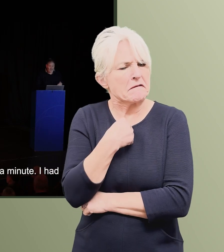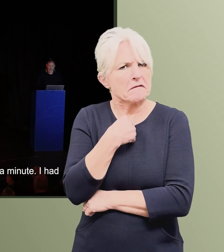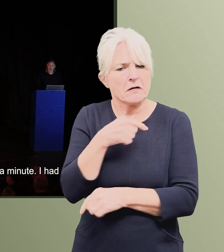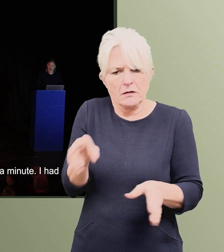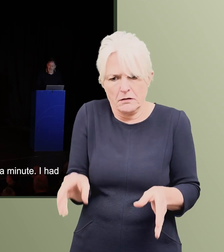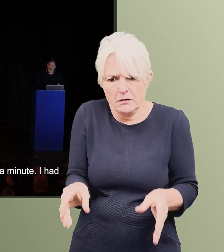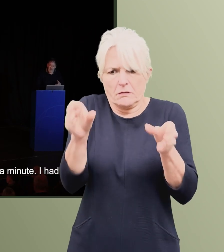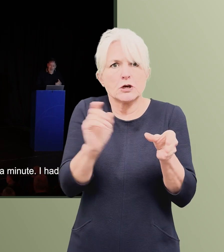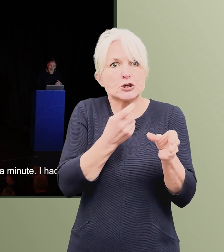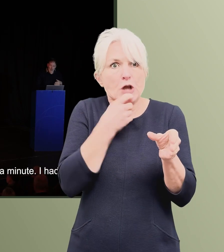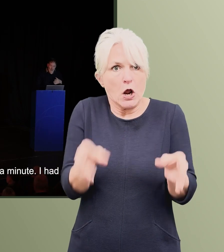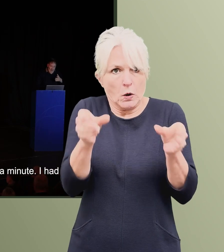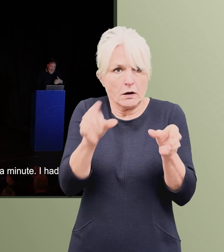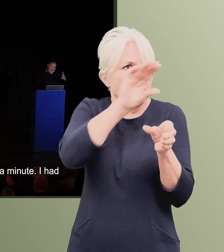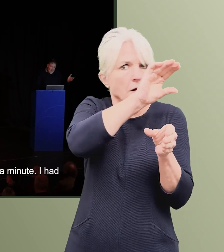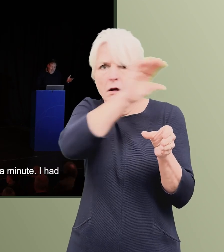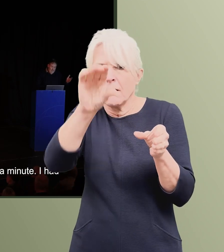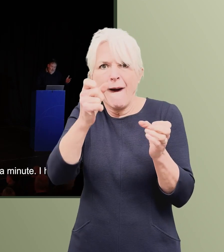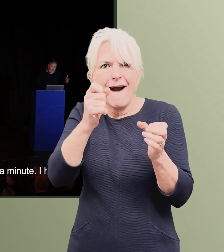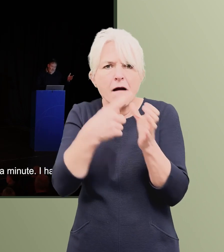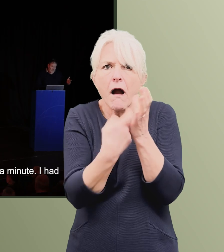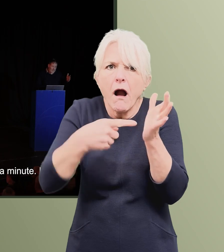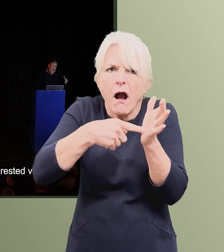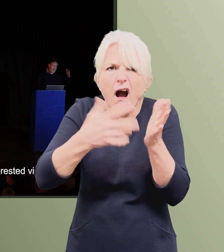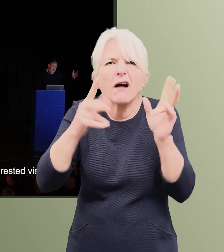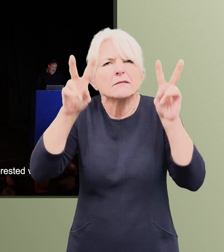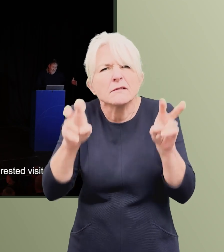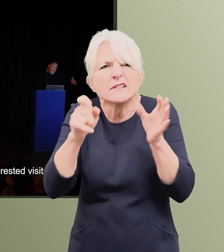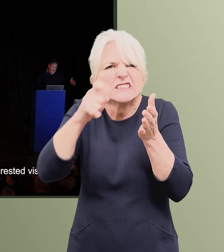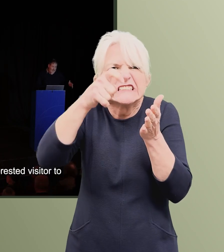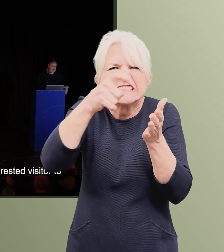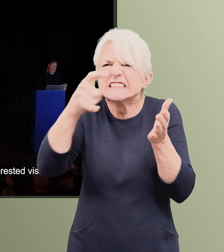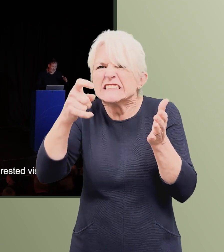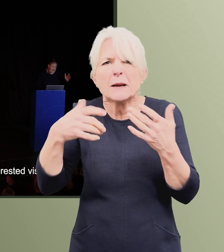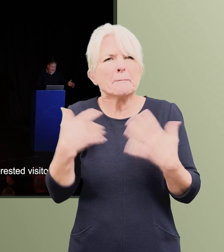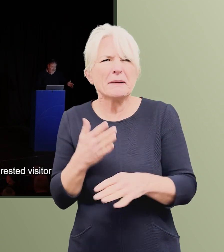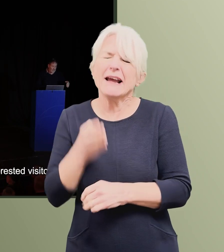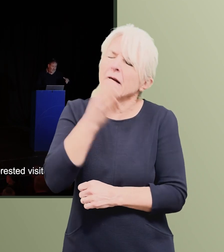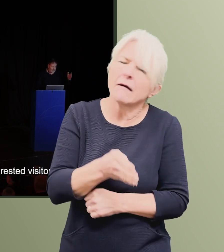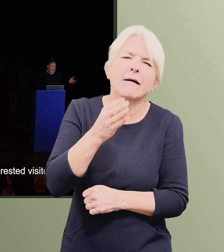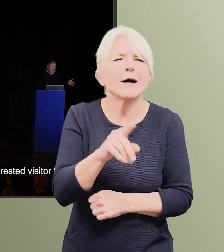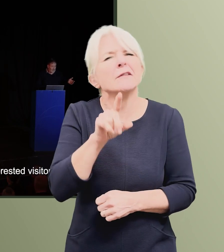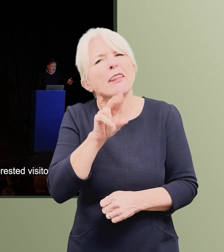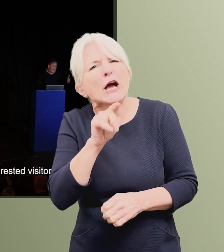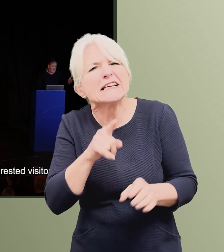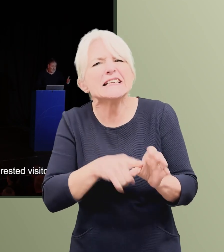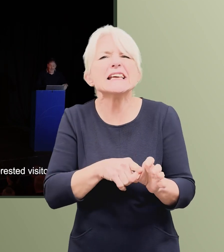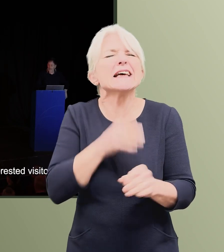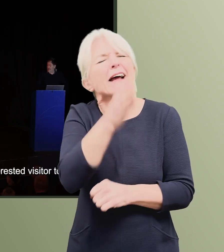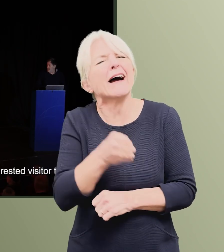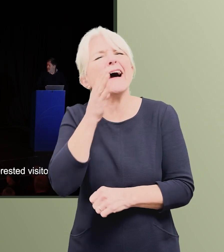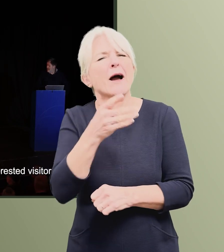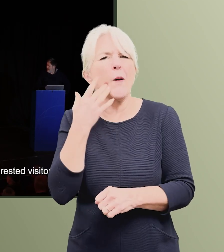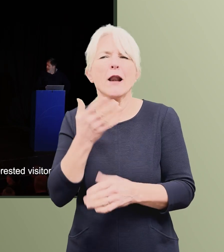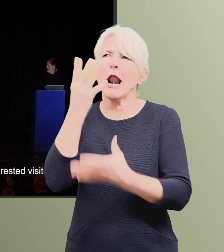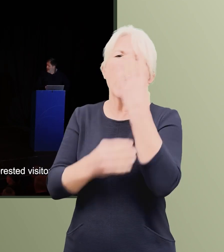and I'll come to that in a minute. I had been going there about 20 or 30 years previously as an undergraduate, as an interested visitor to